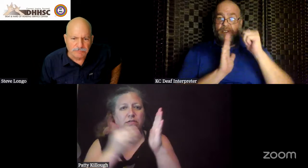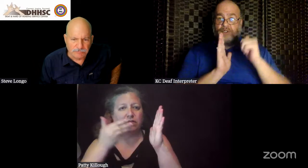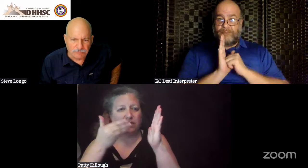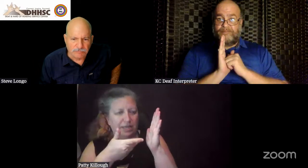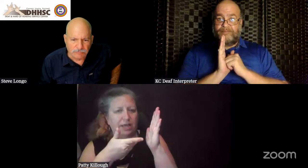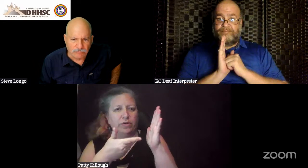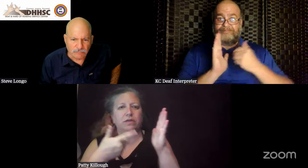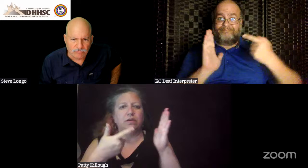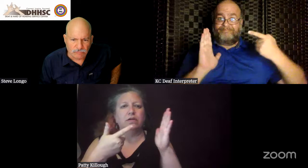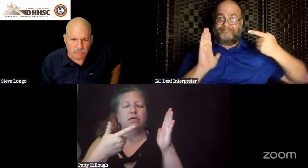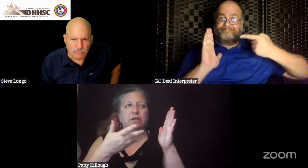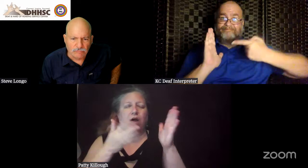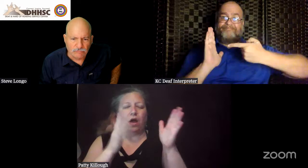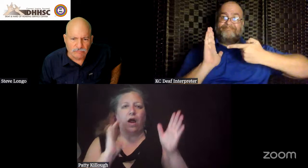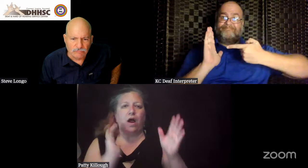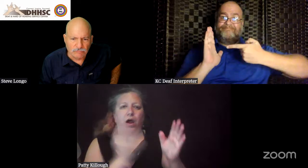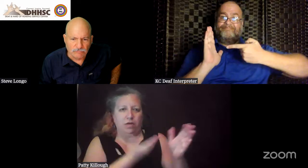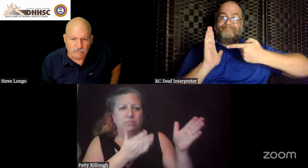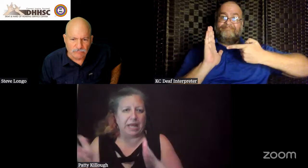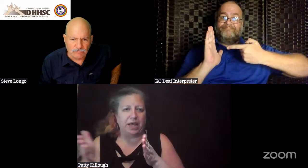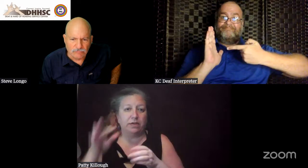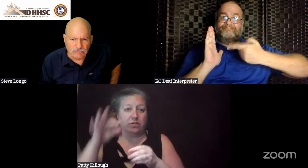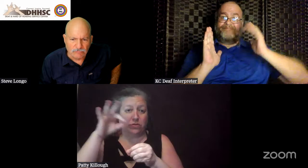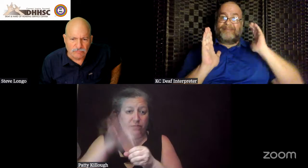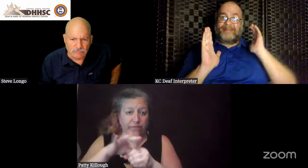December, on the agenda,